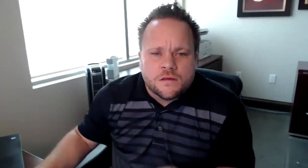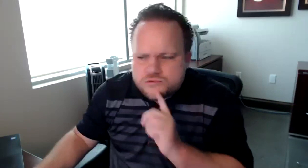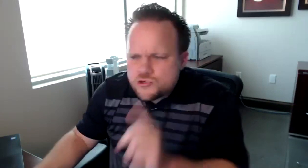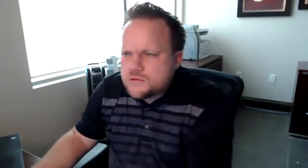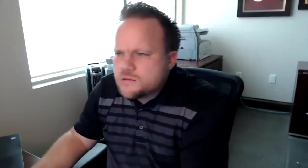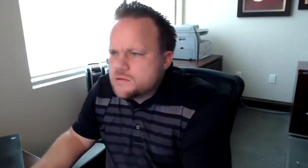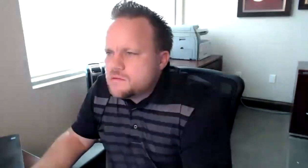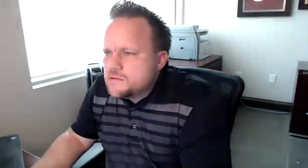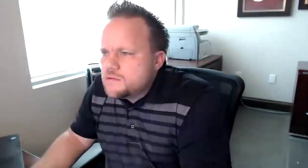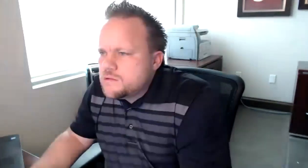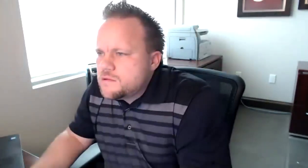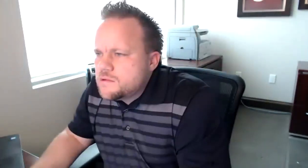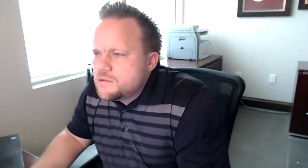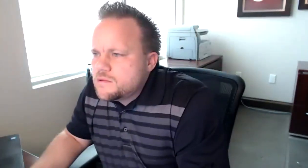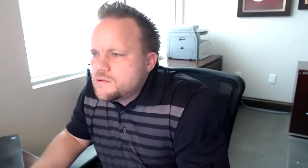KJ needs to become a panelist. Can you please do that?